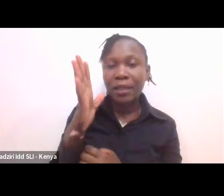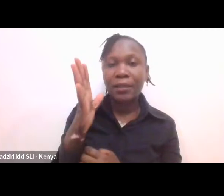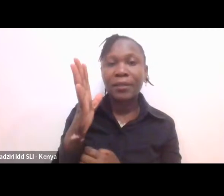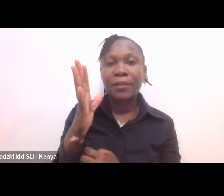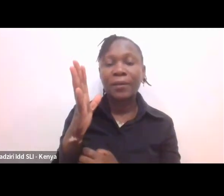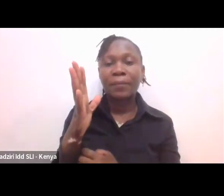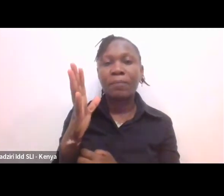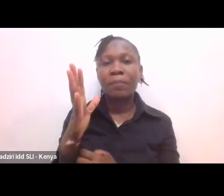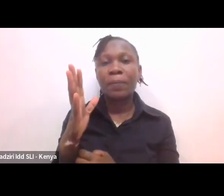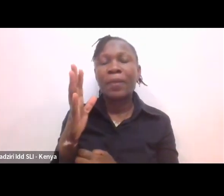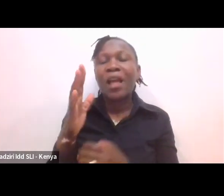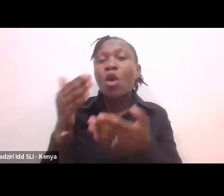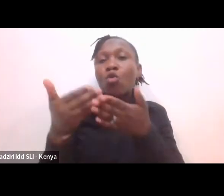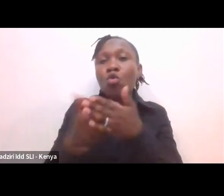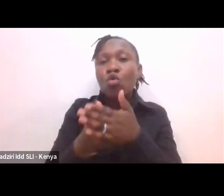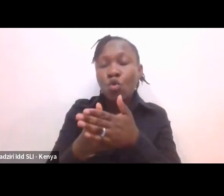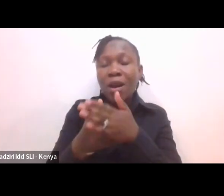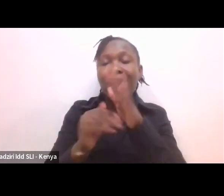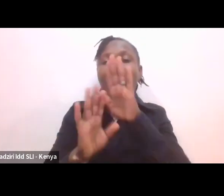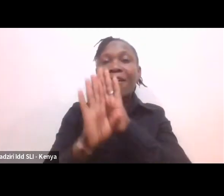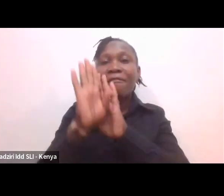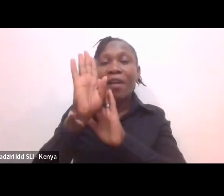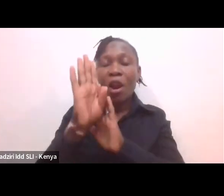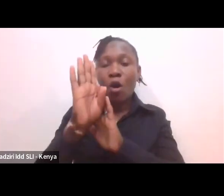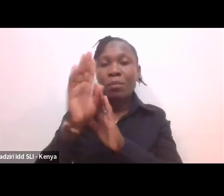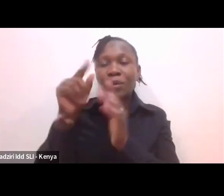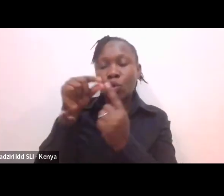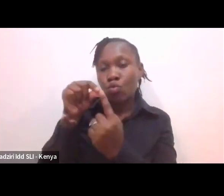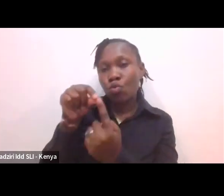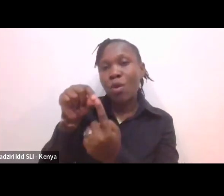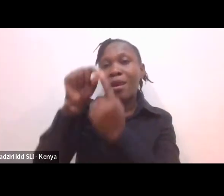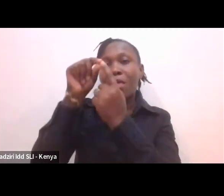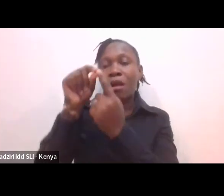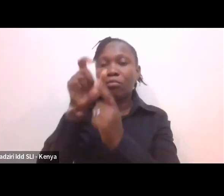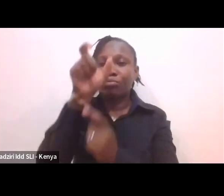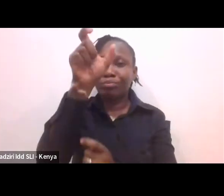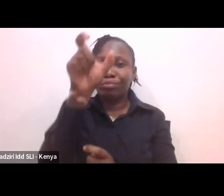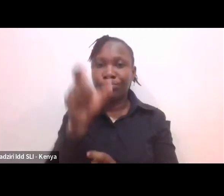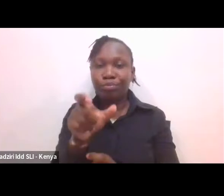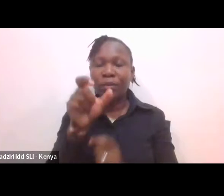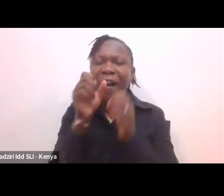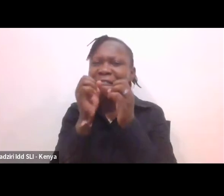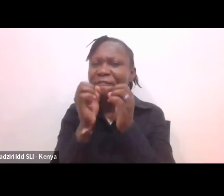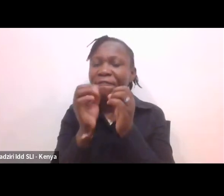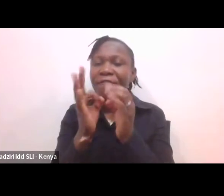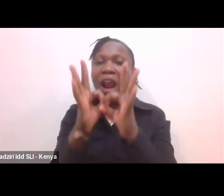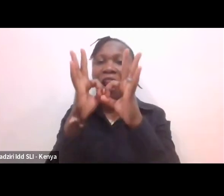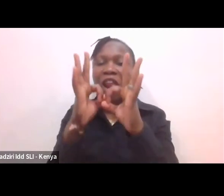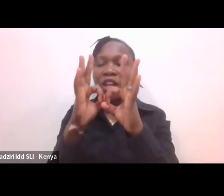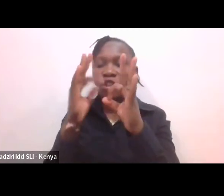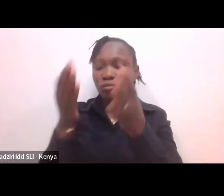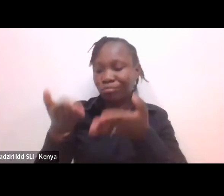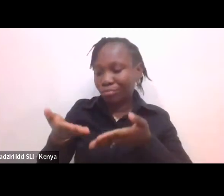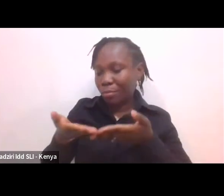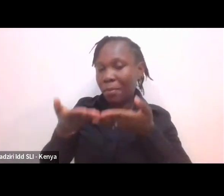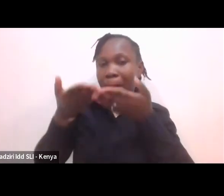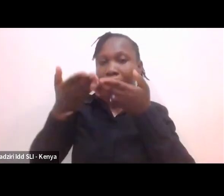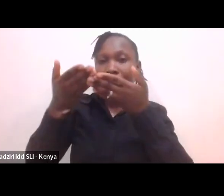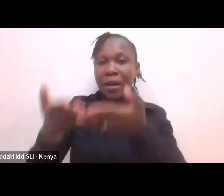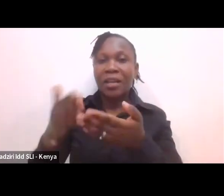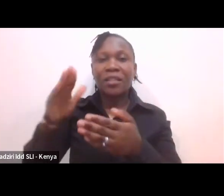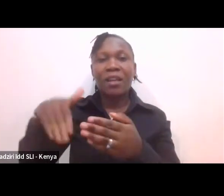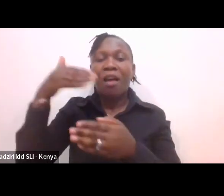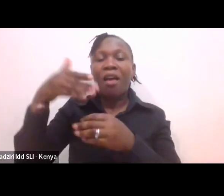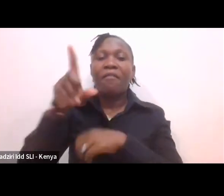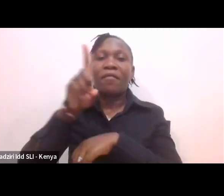newly developed, unique creature, freshly presented to us every day. The